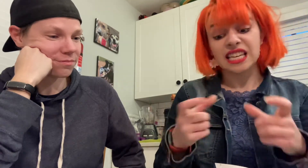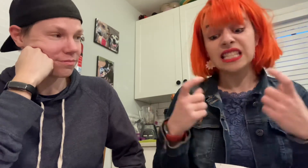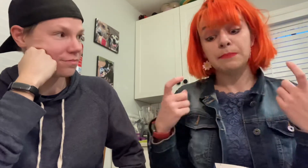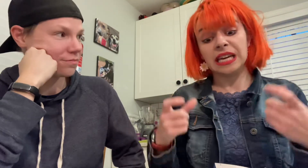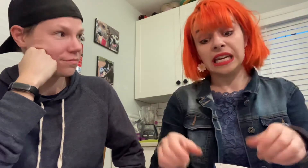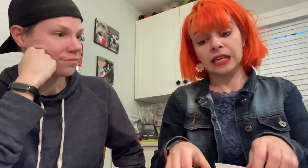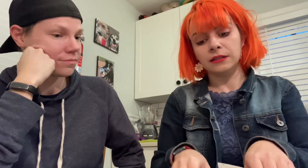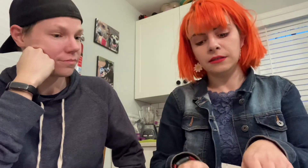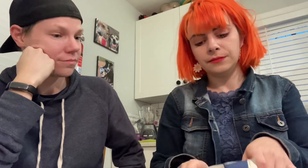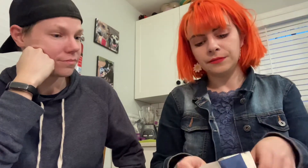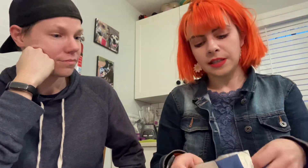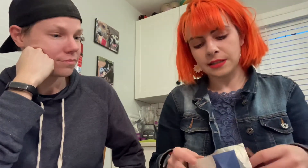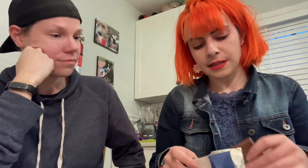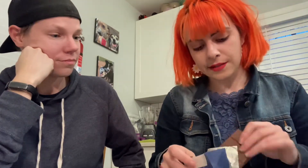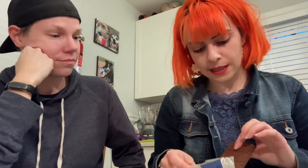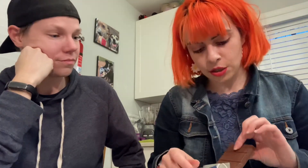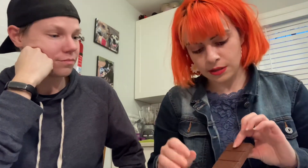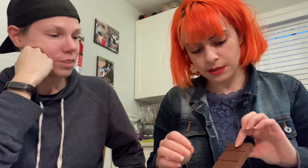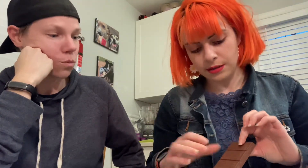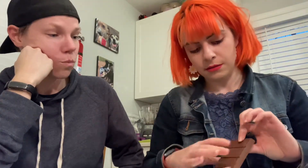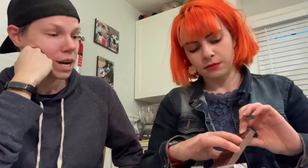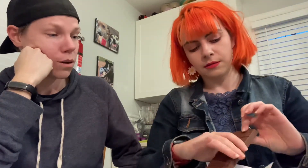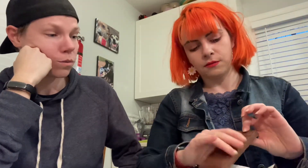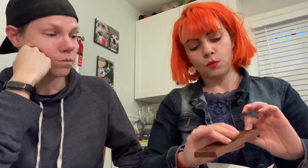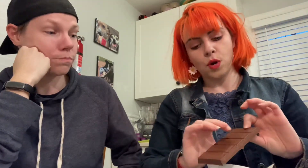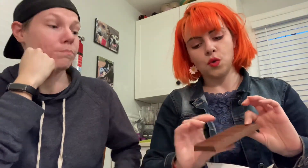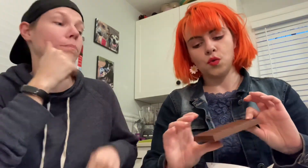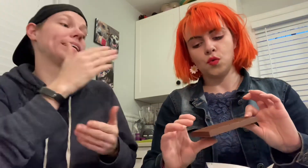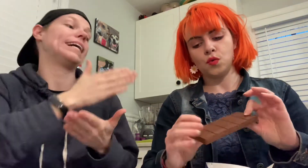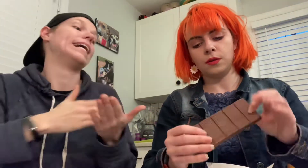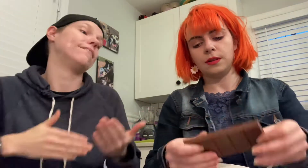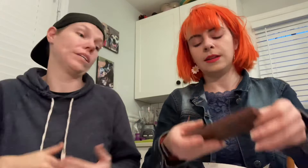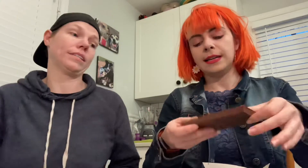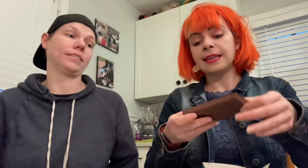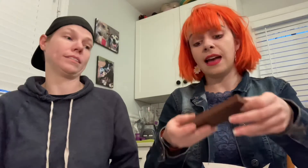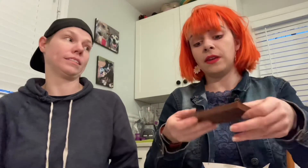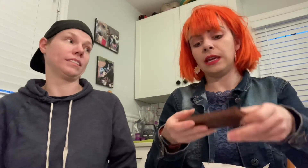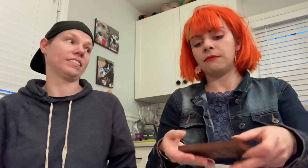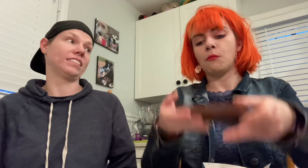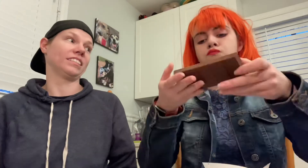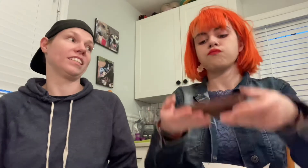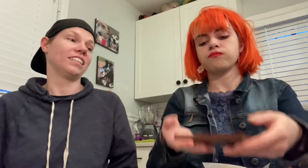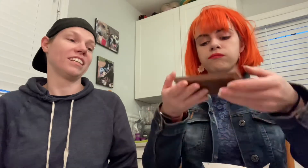It's big. Just have sections. Whoa. It's heavy.